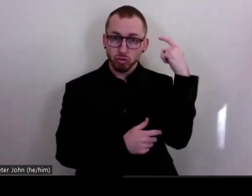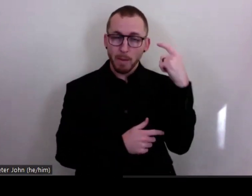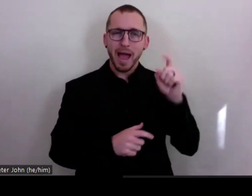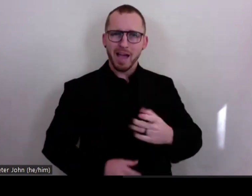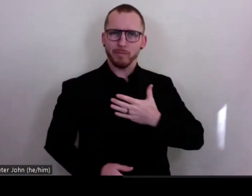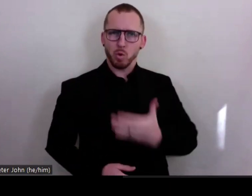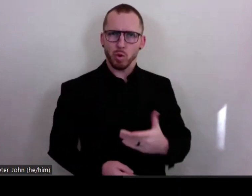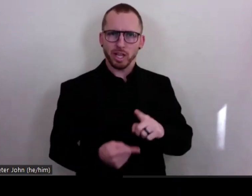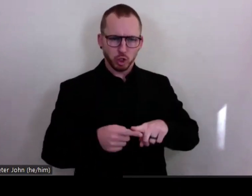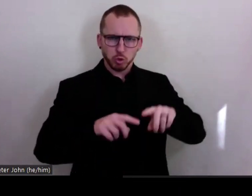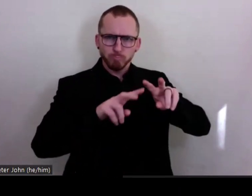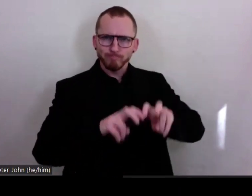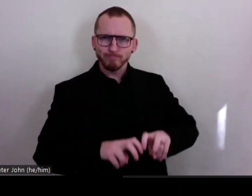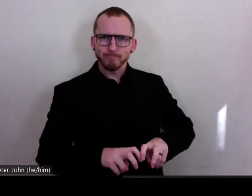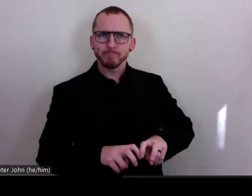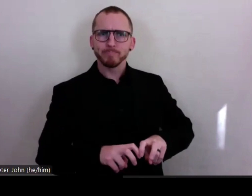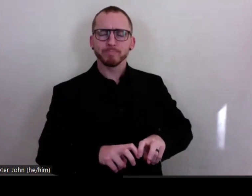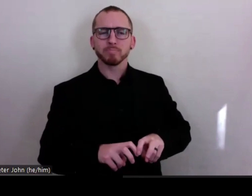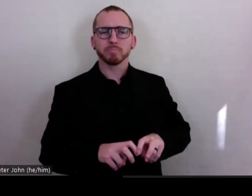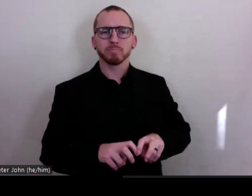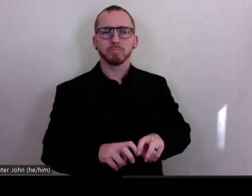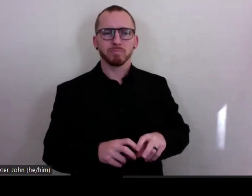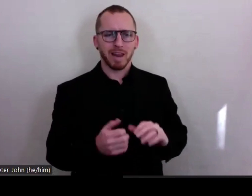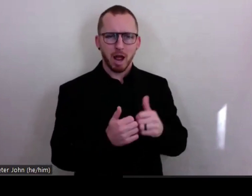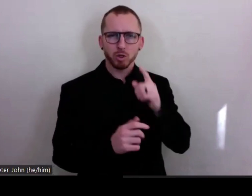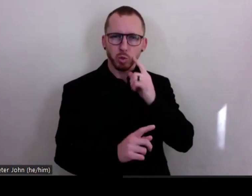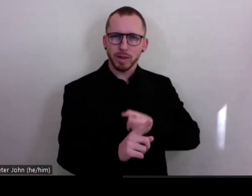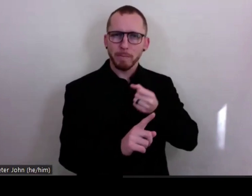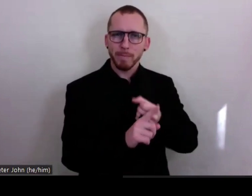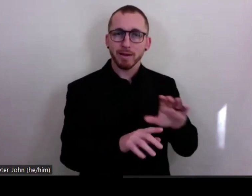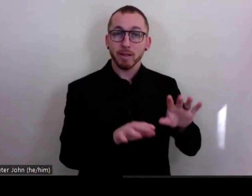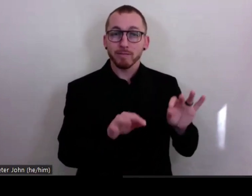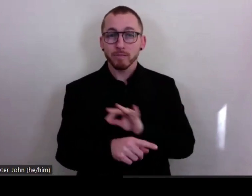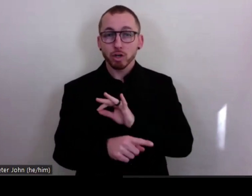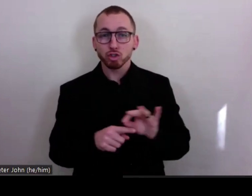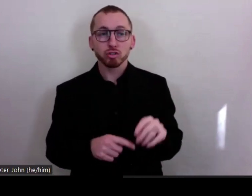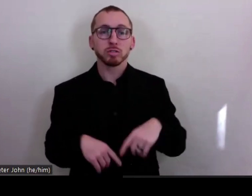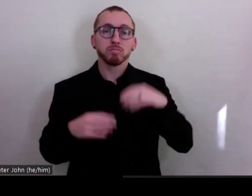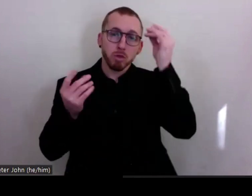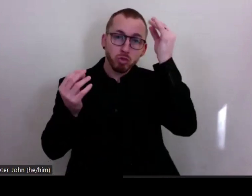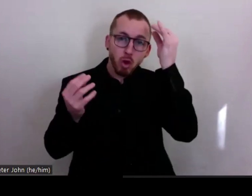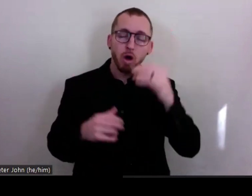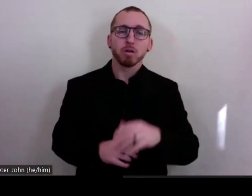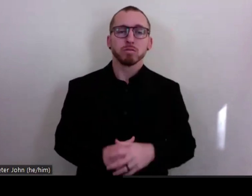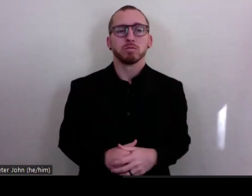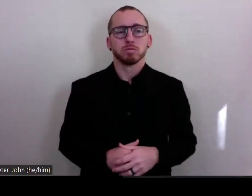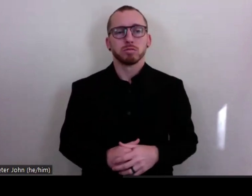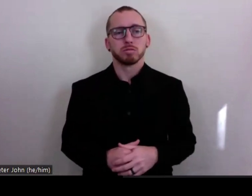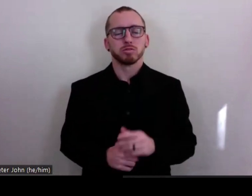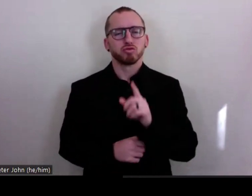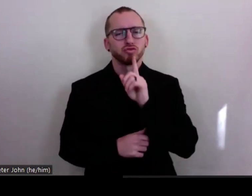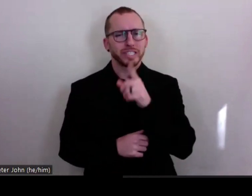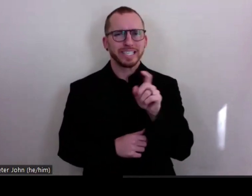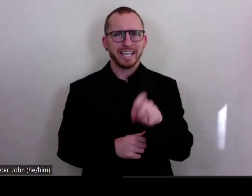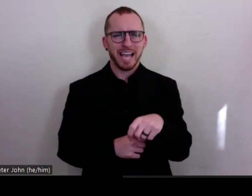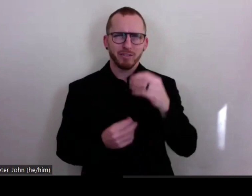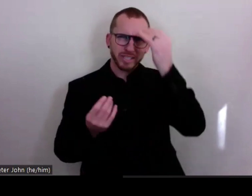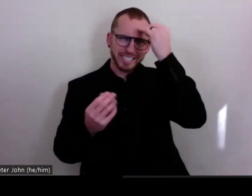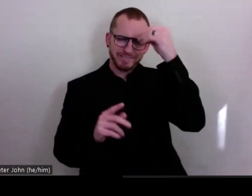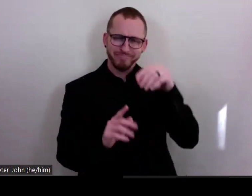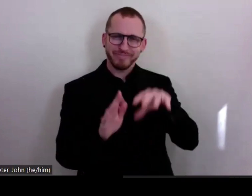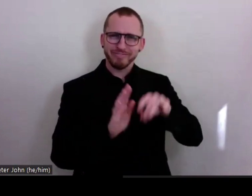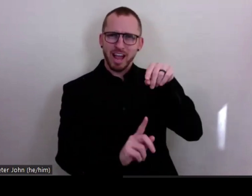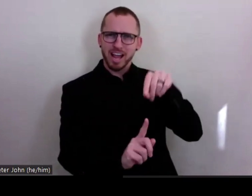function of their behaviors or thoughts, and really start to get to the root of